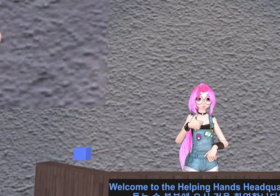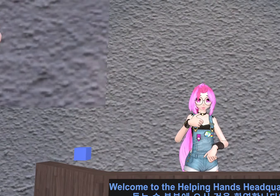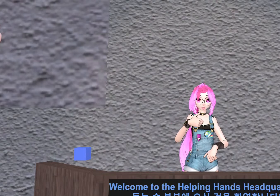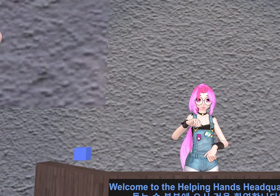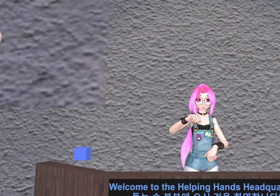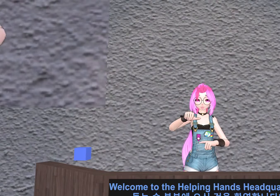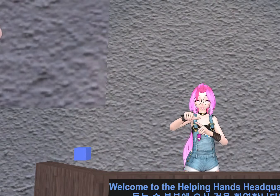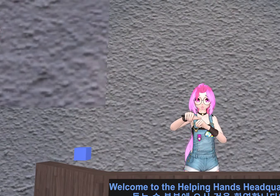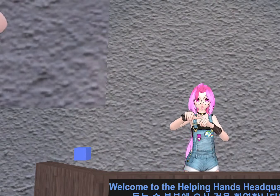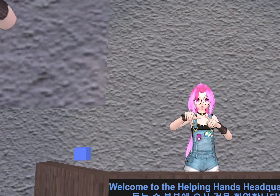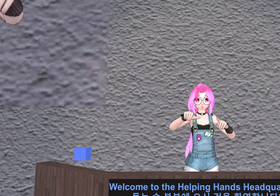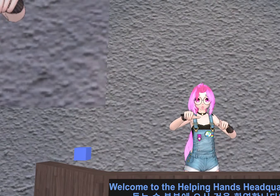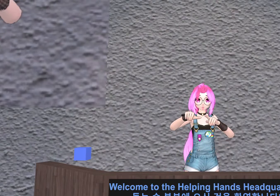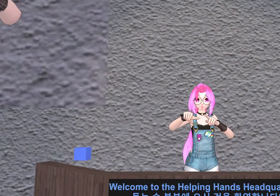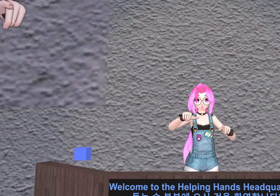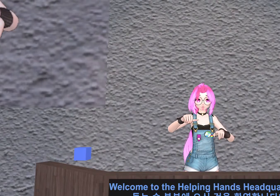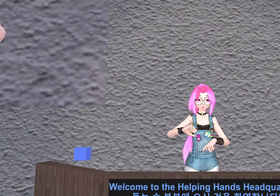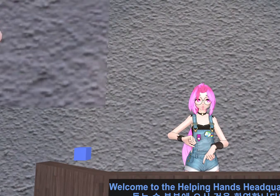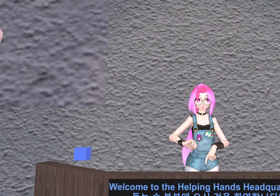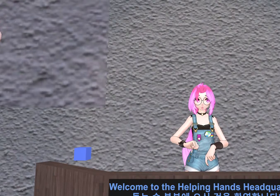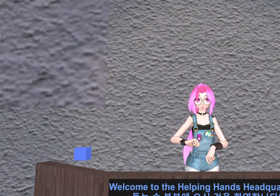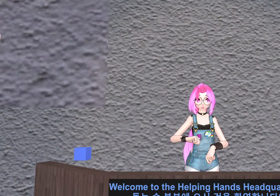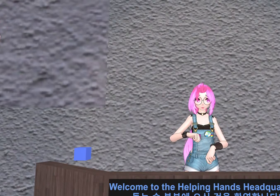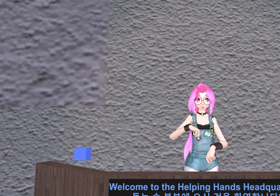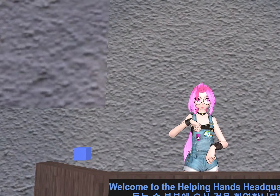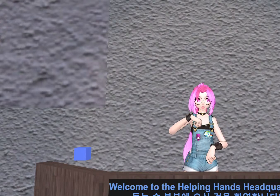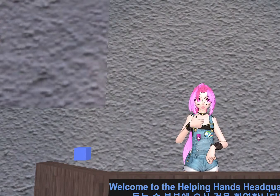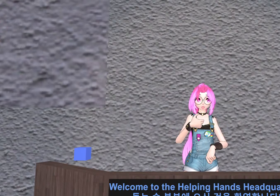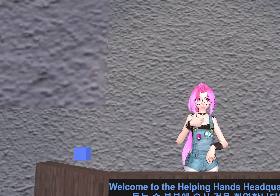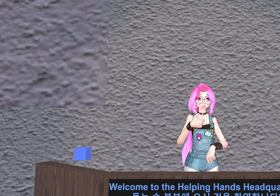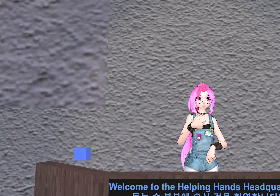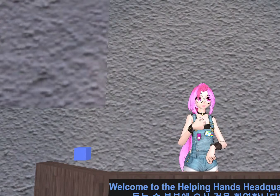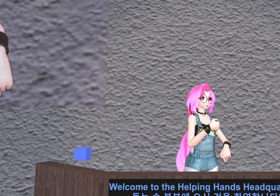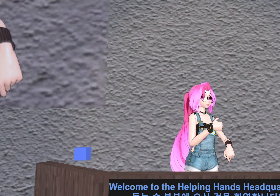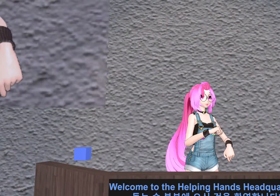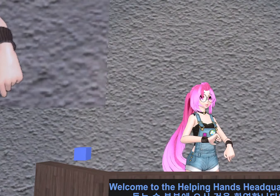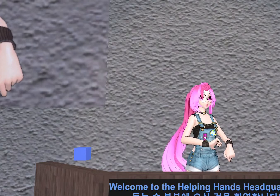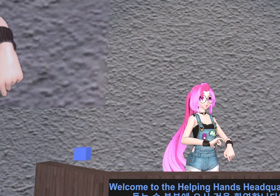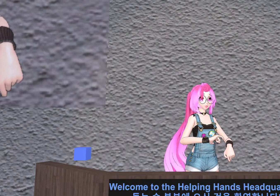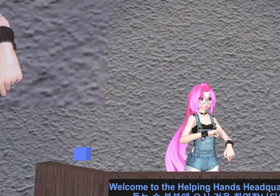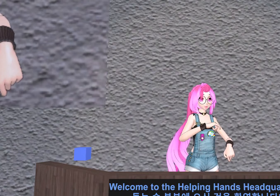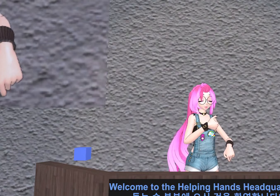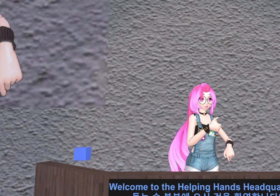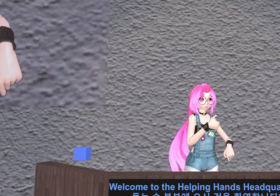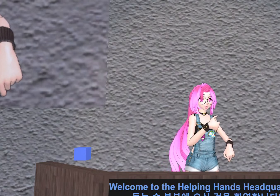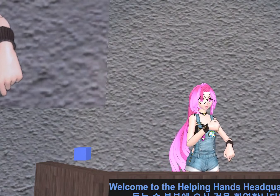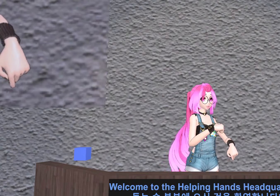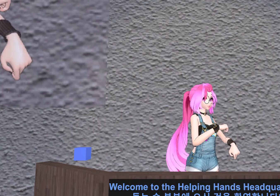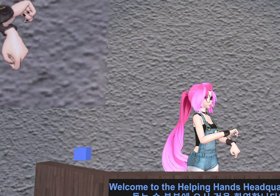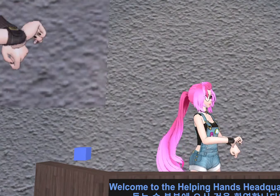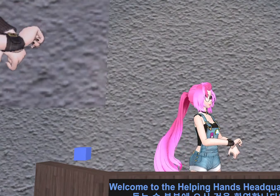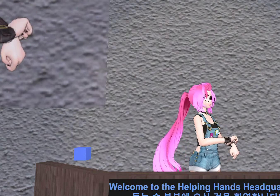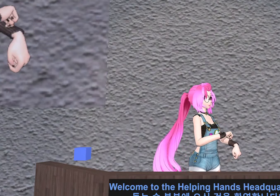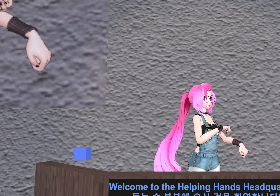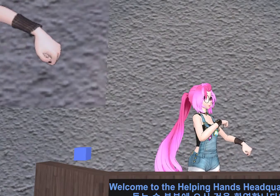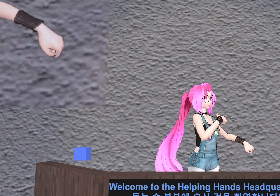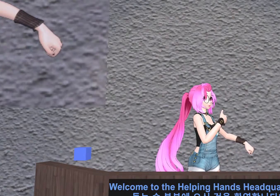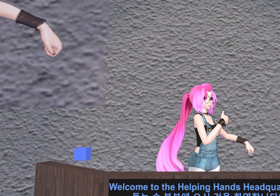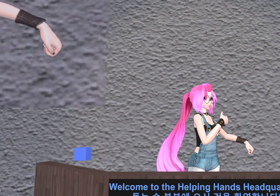going all the way up. We're starting horizontal, going up to upturned,